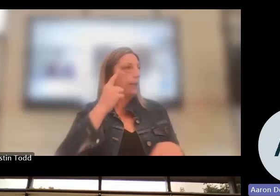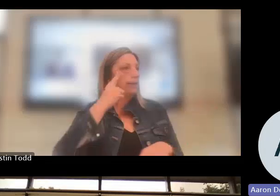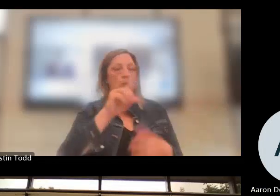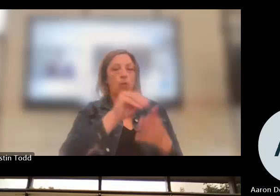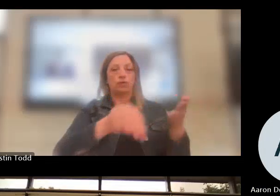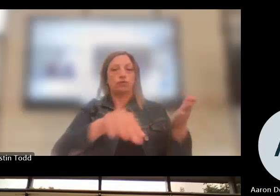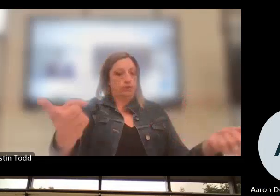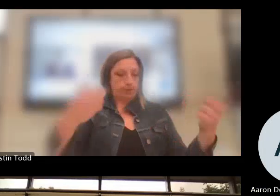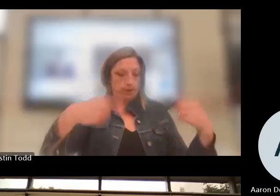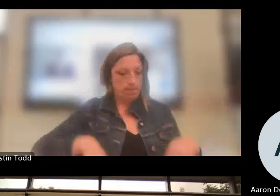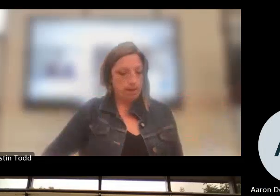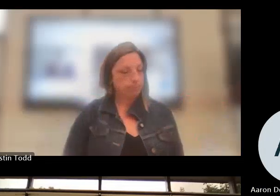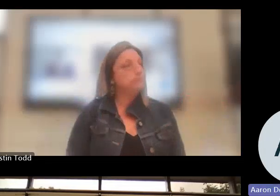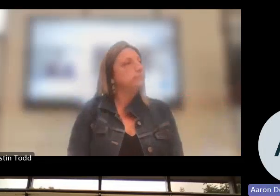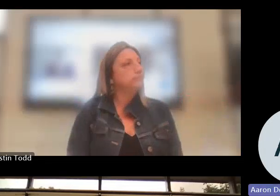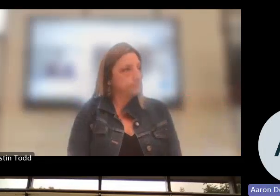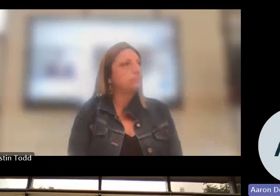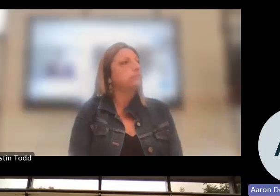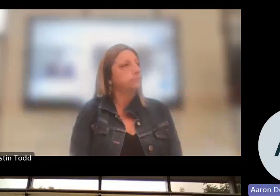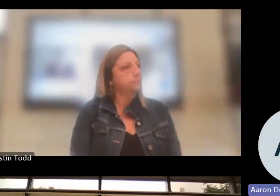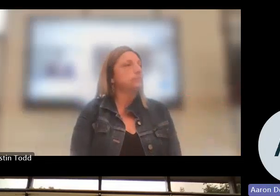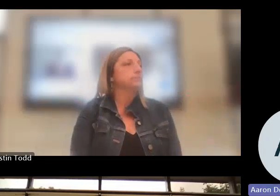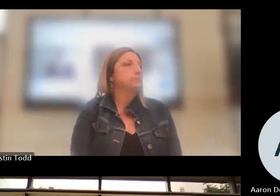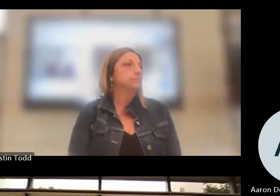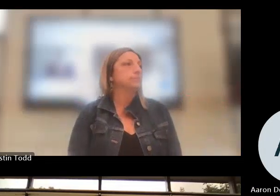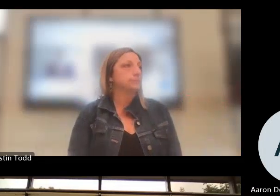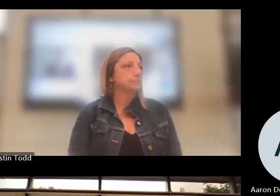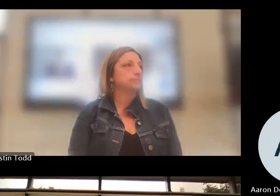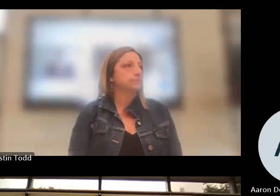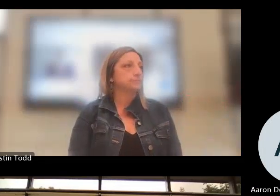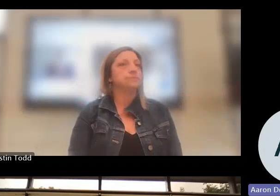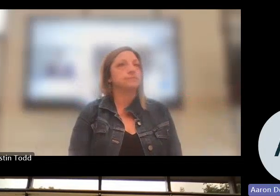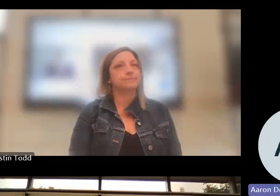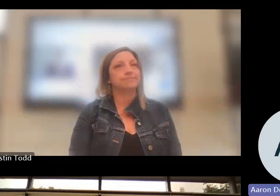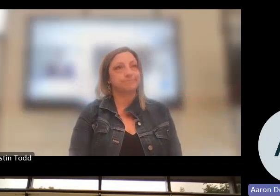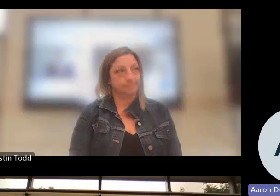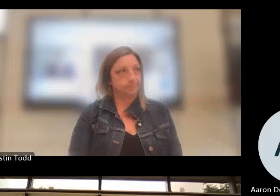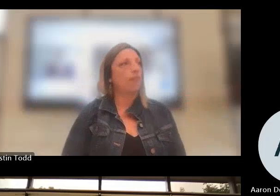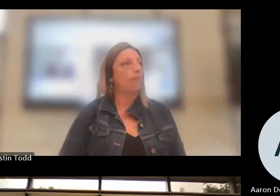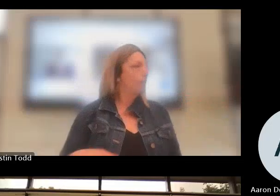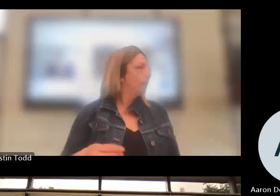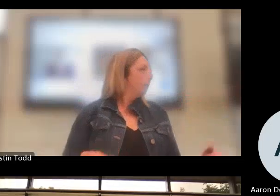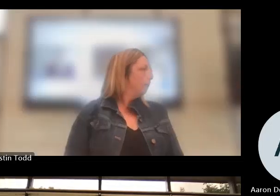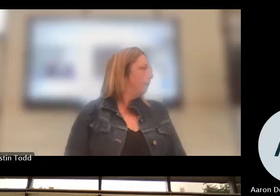So we're getting ready for the students to come back, and that's kind of where we are.